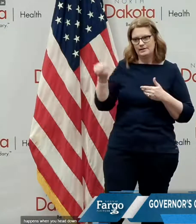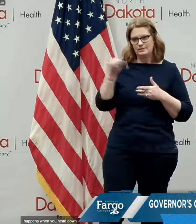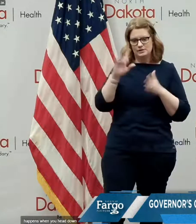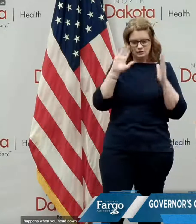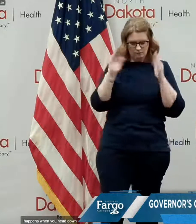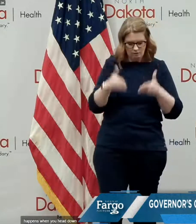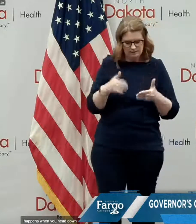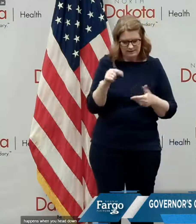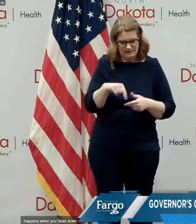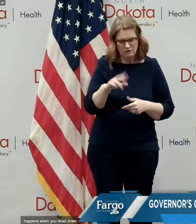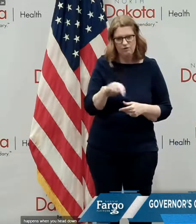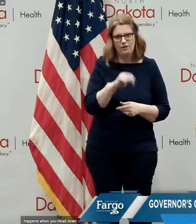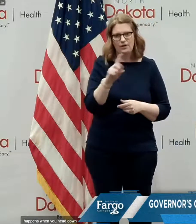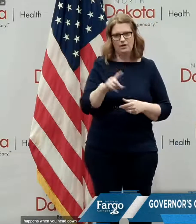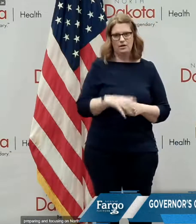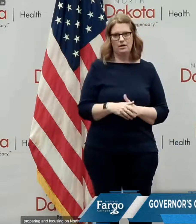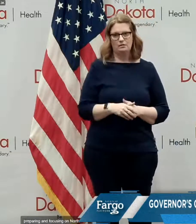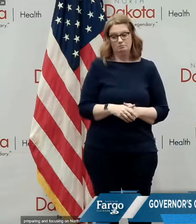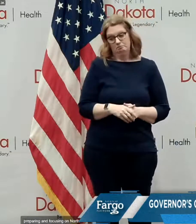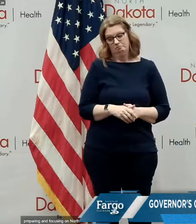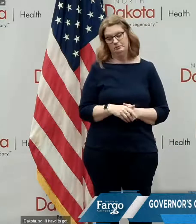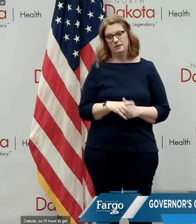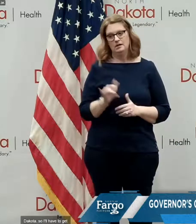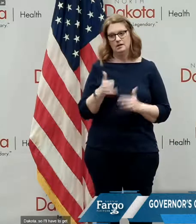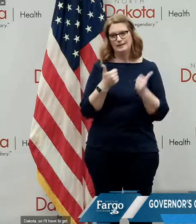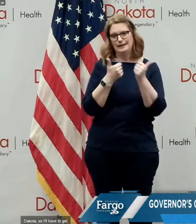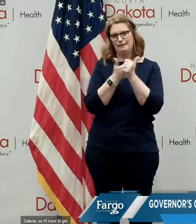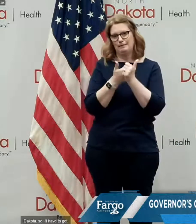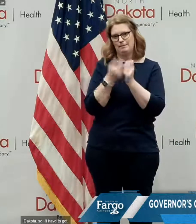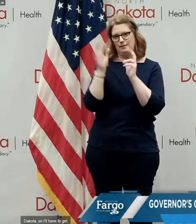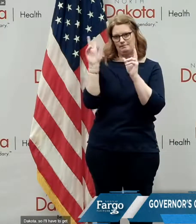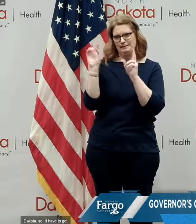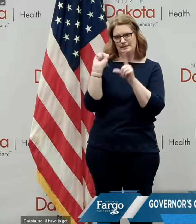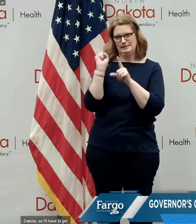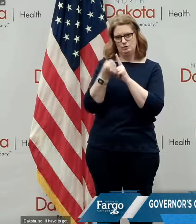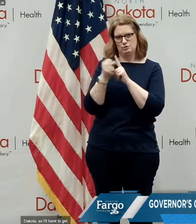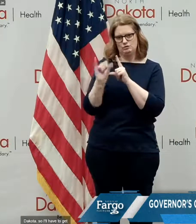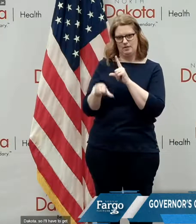Dakota. So I'll have to get caught up on that one.